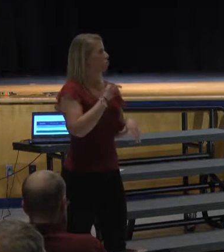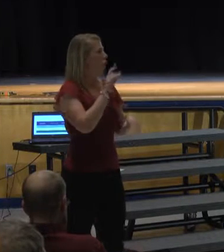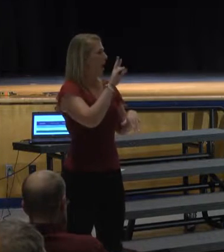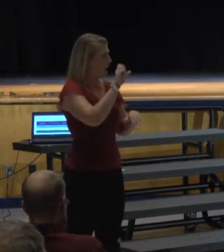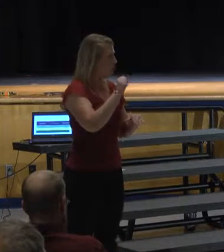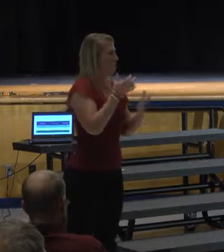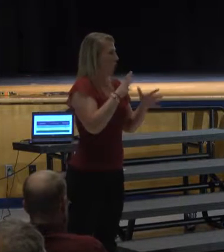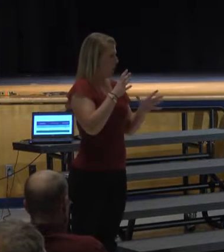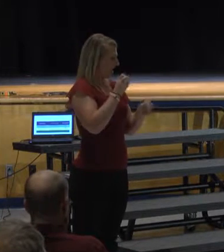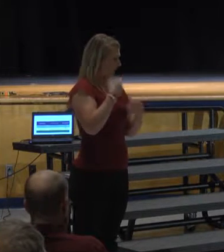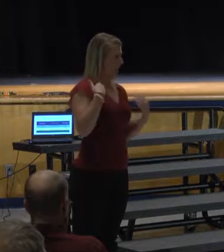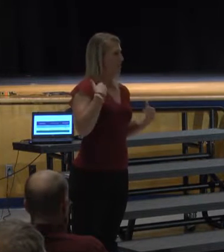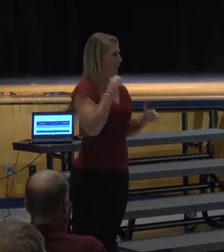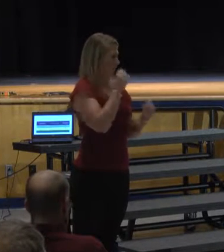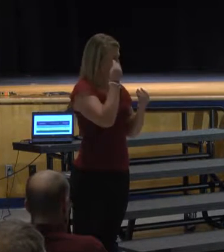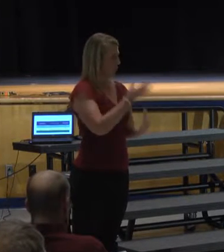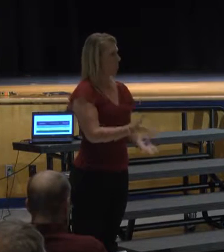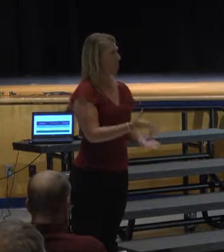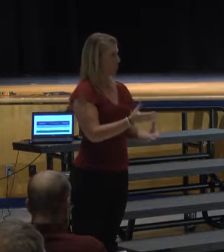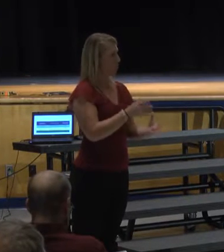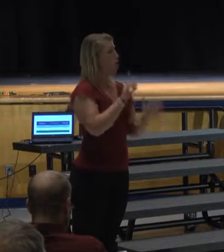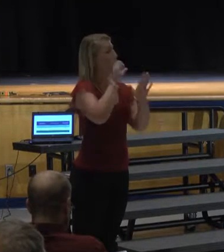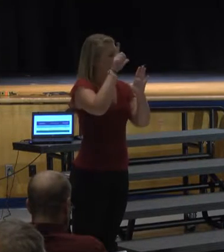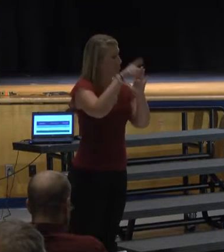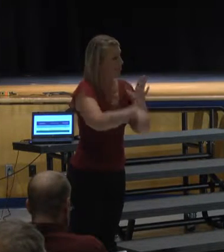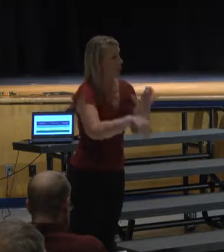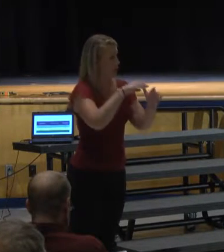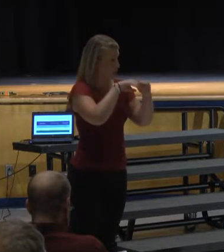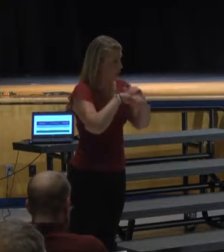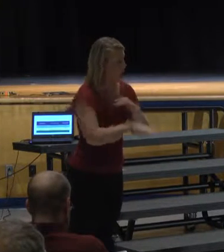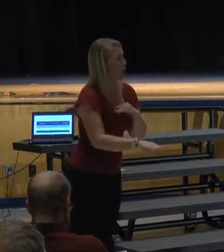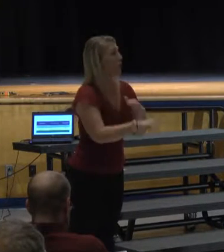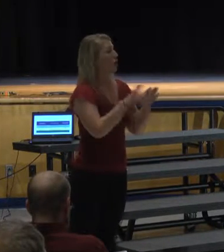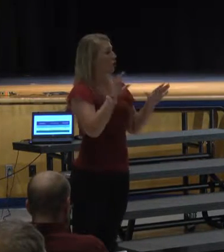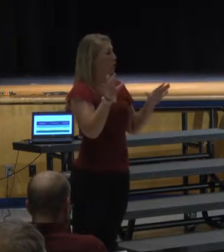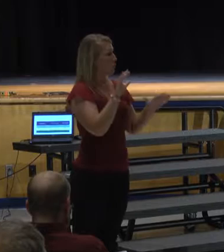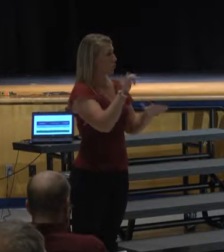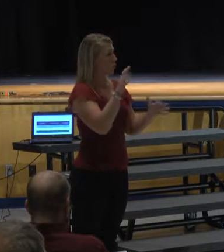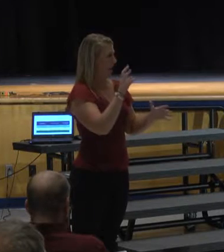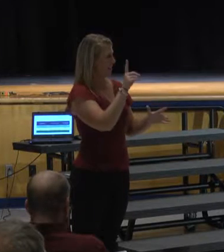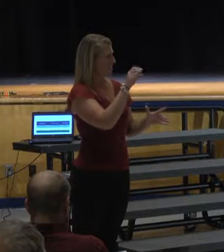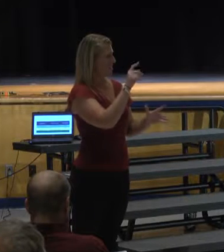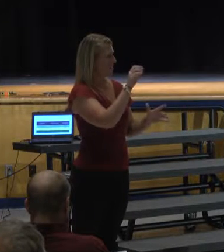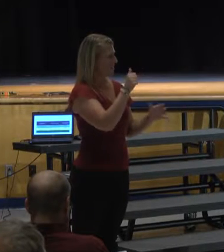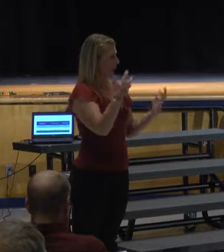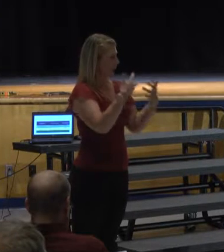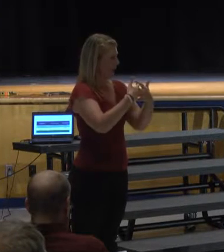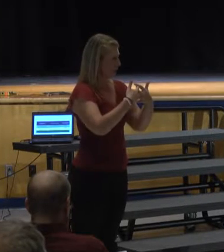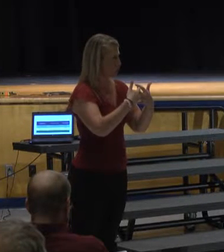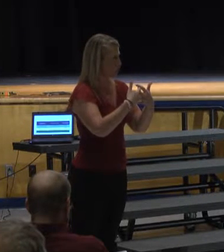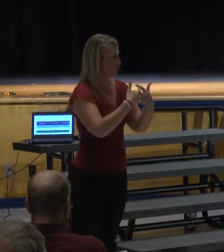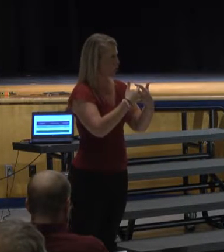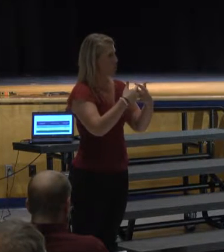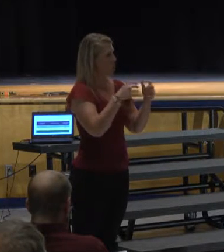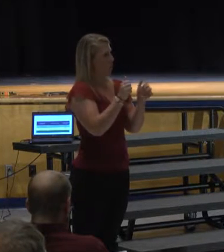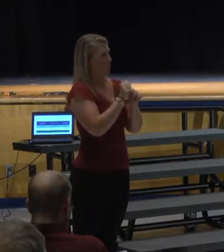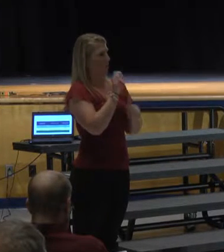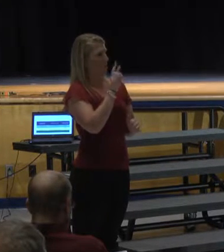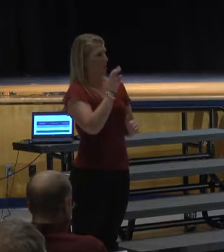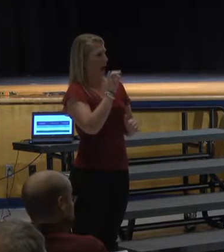sometime in October or later when you go in, you'll be able to do that IRS data match, because it's asking you on your 2015